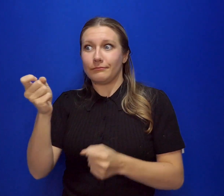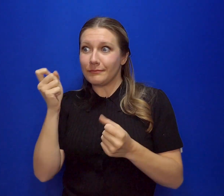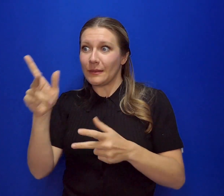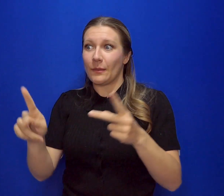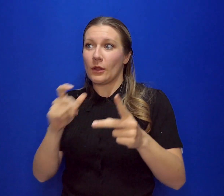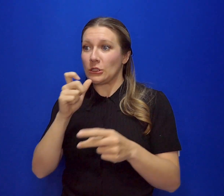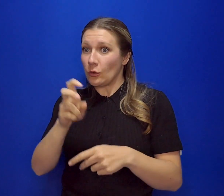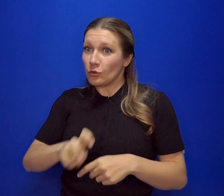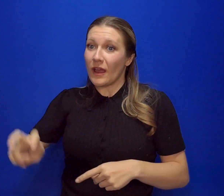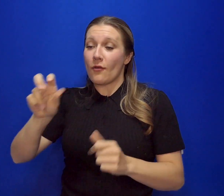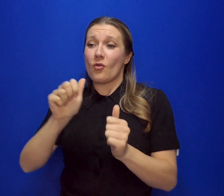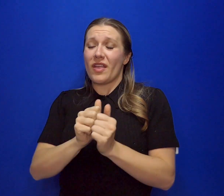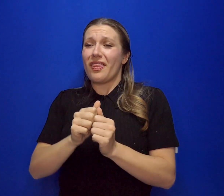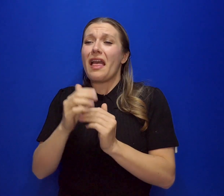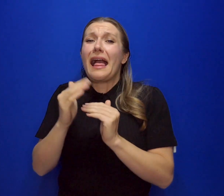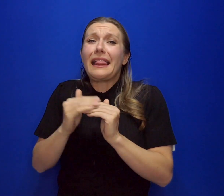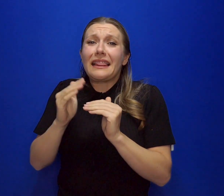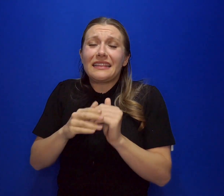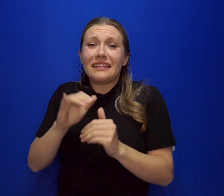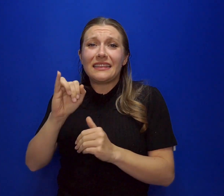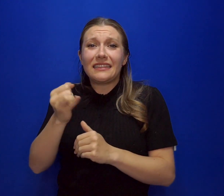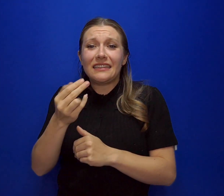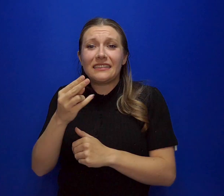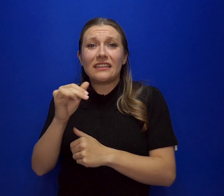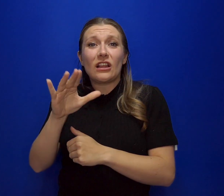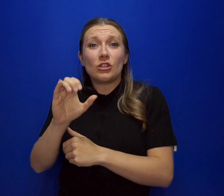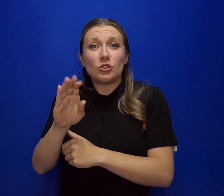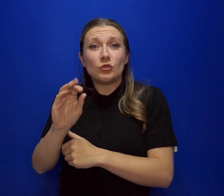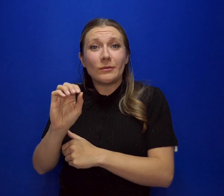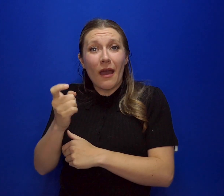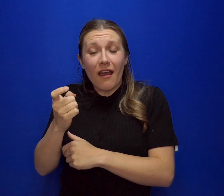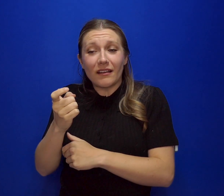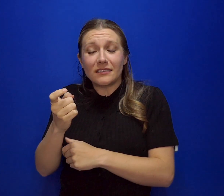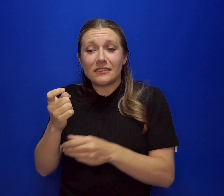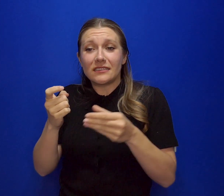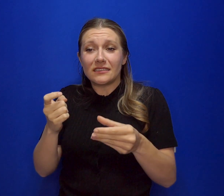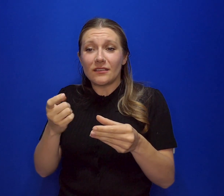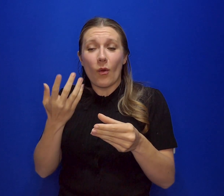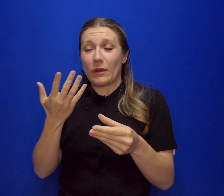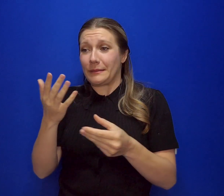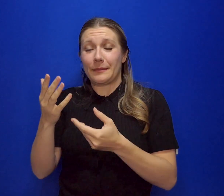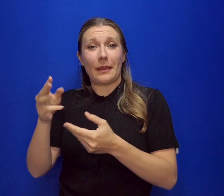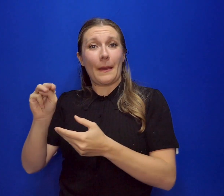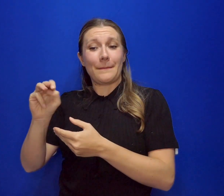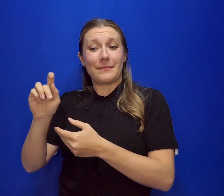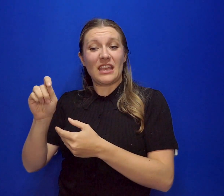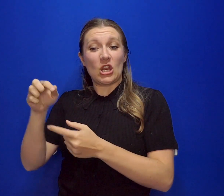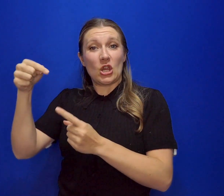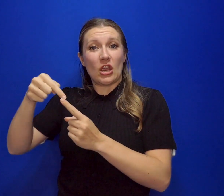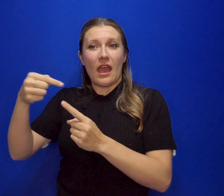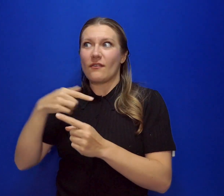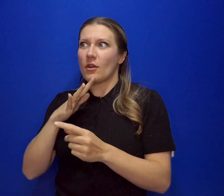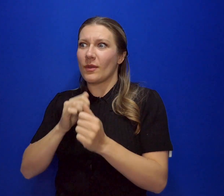with at least a juice box extra, or their meters sometimes, or stuff like that. Like, I've talked to people like, I don't need my meter. I'm